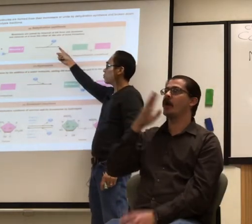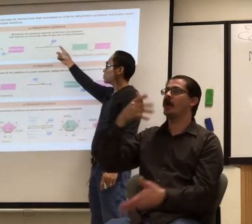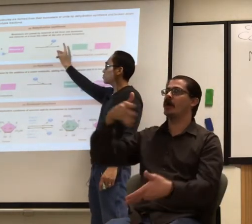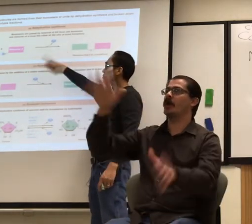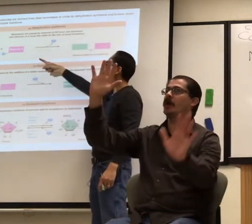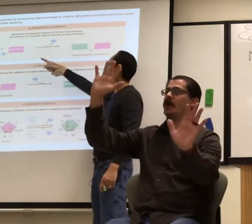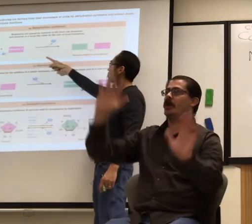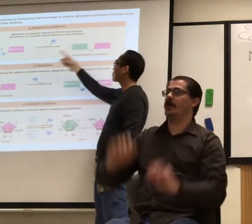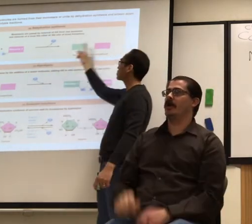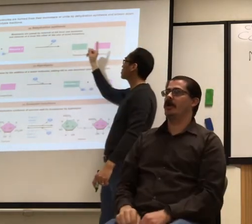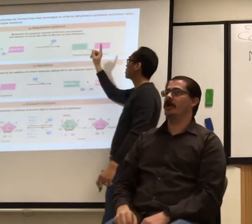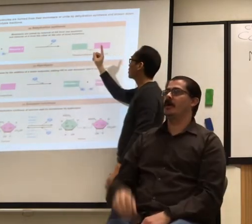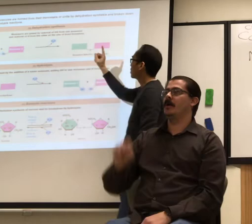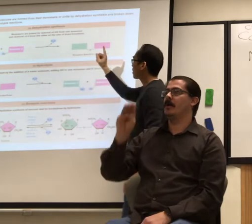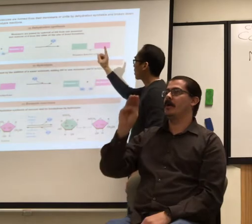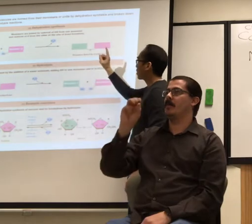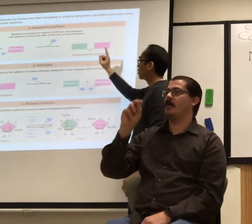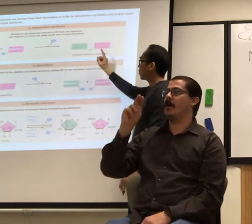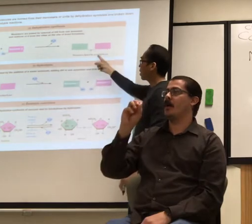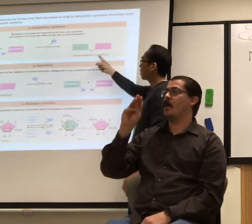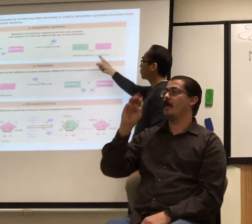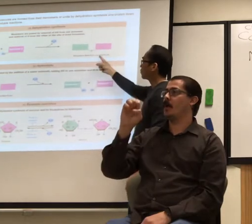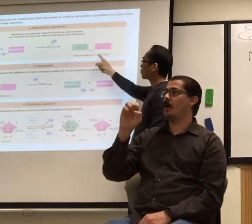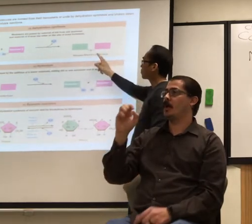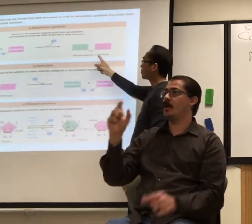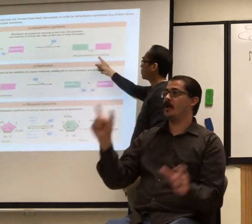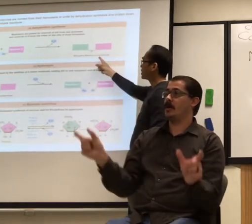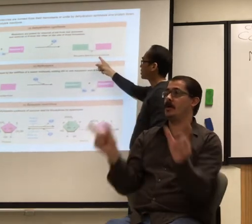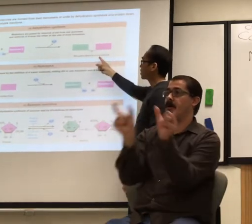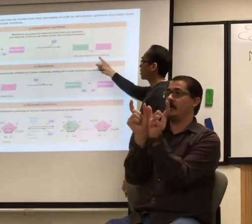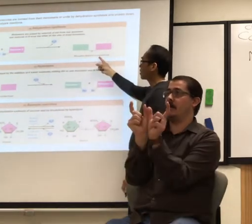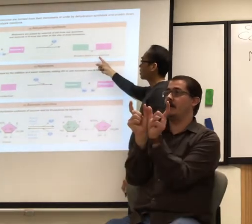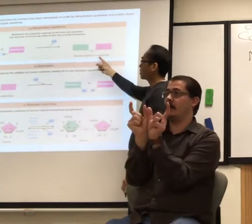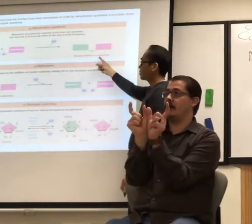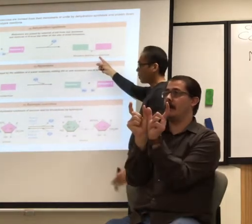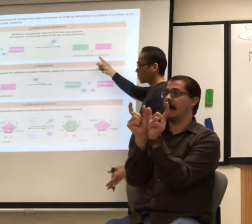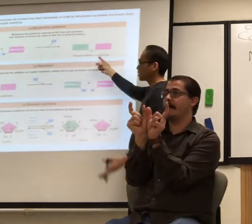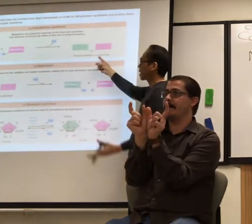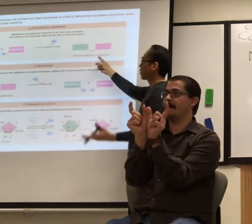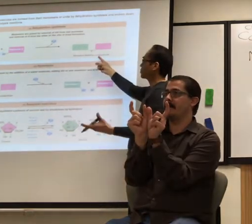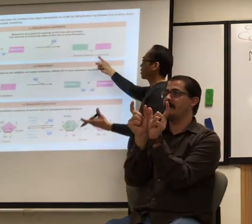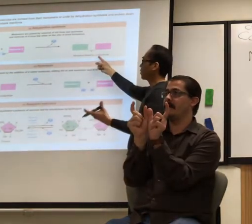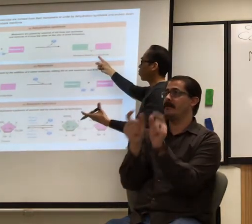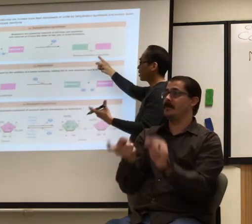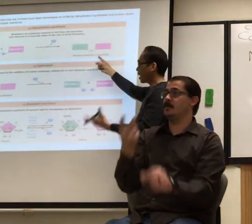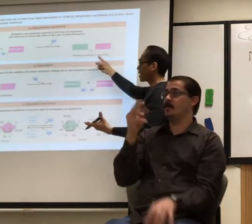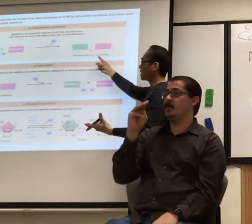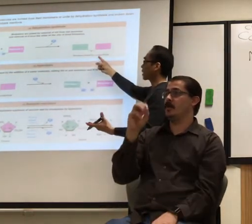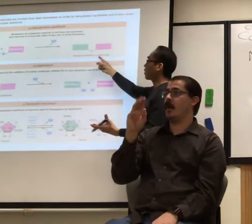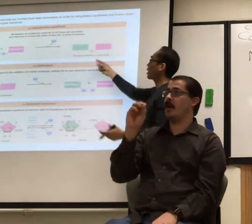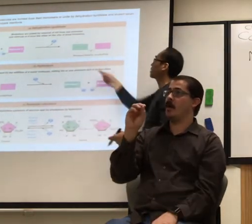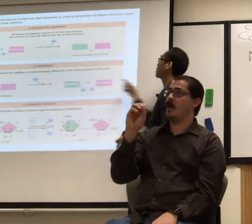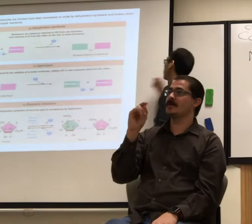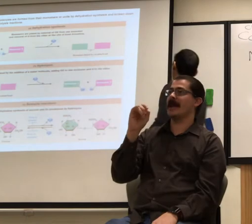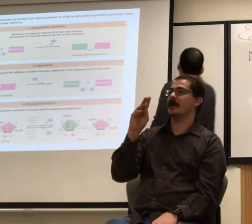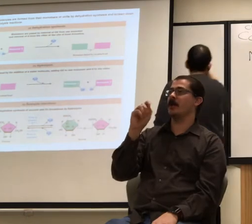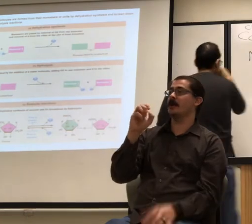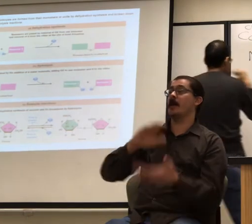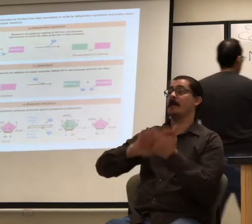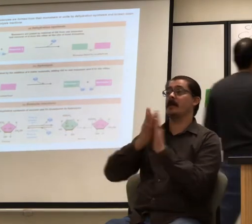that's the top one. So two monomers get basically two monosaccharides become one disaccharide.